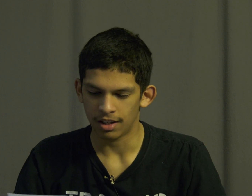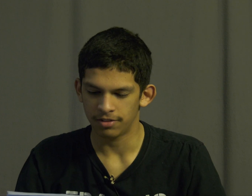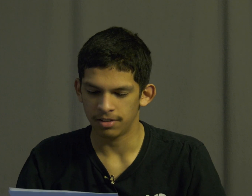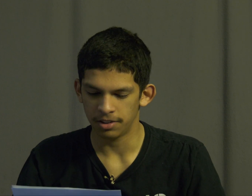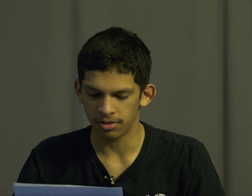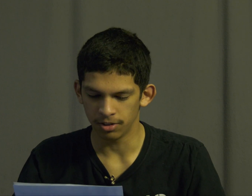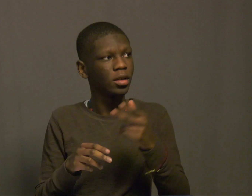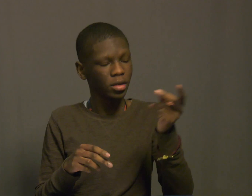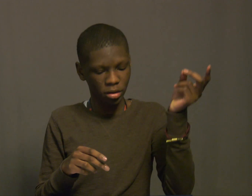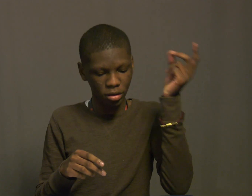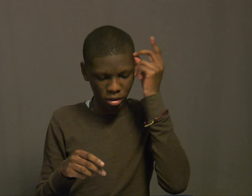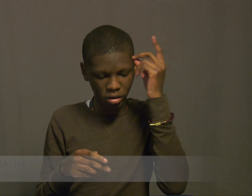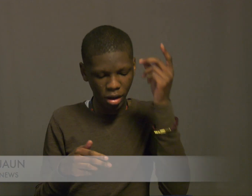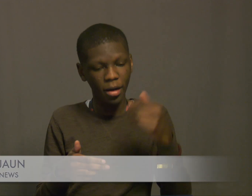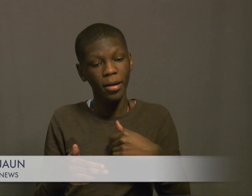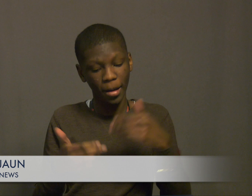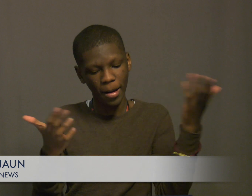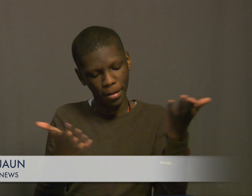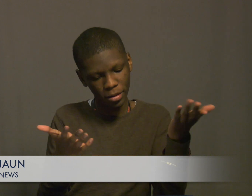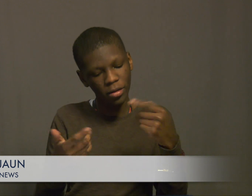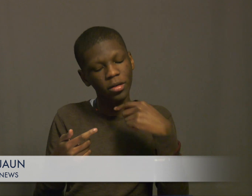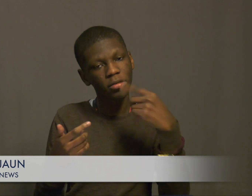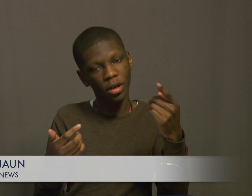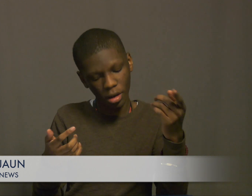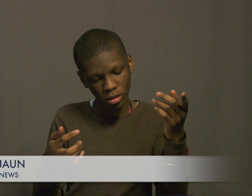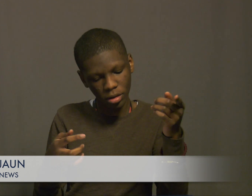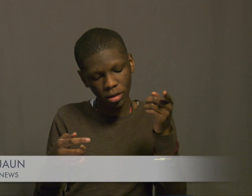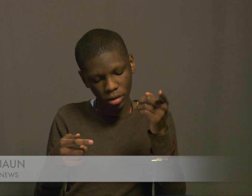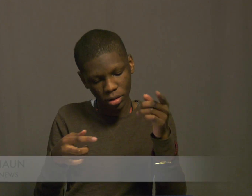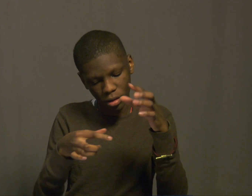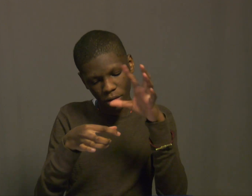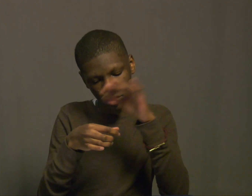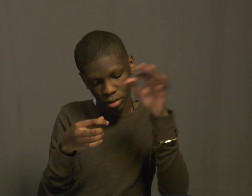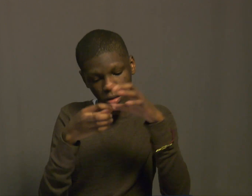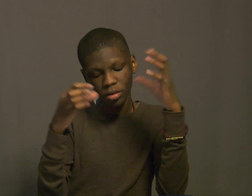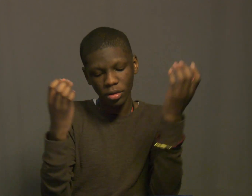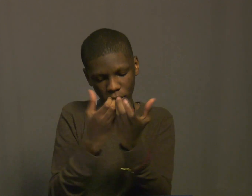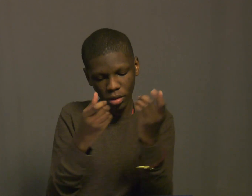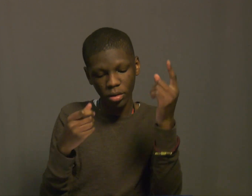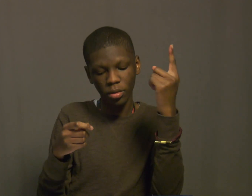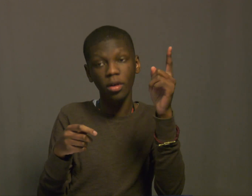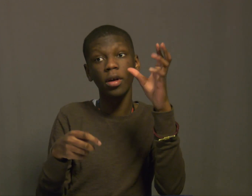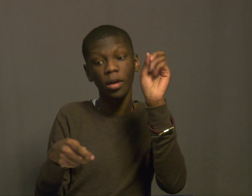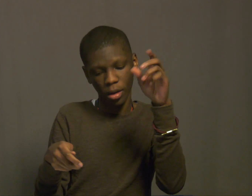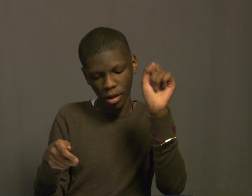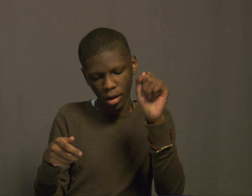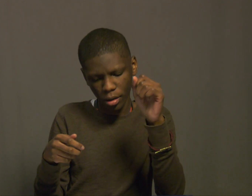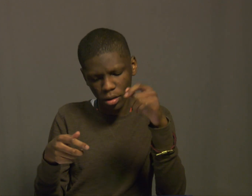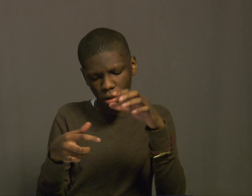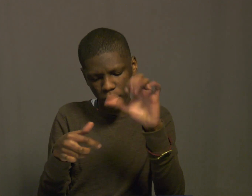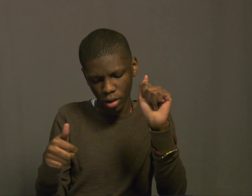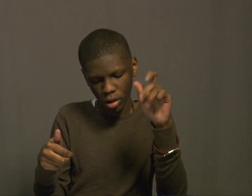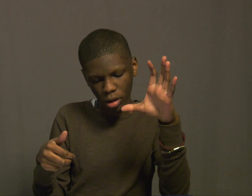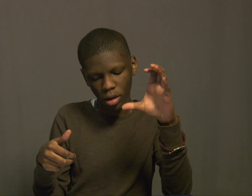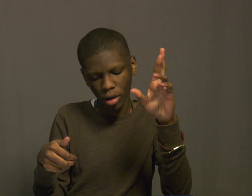FTV crew. Hello, my name is Deshawn. I'm here to tell you when choosing